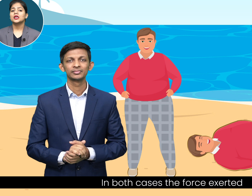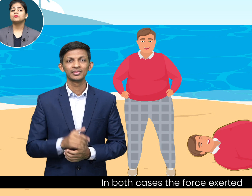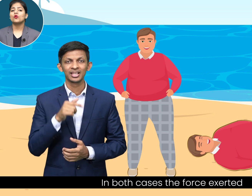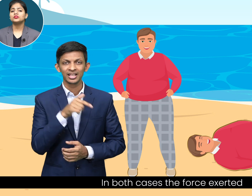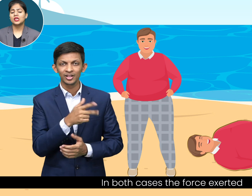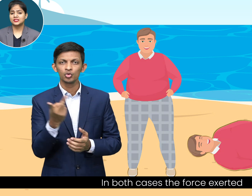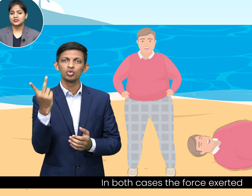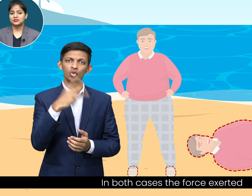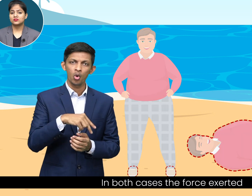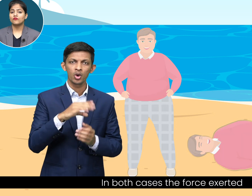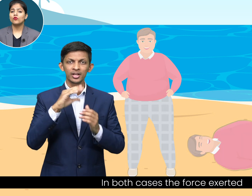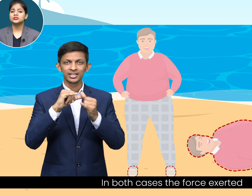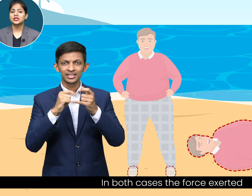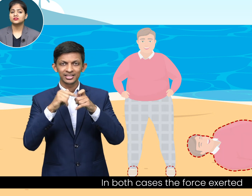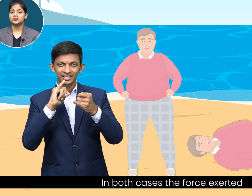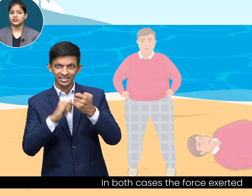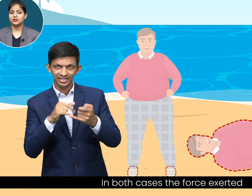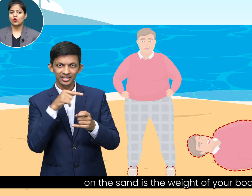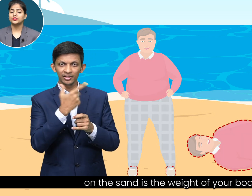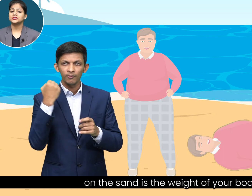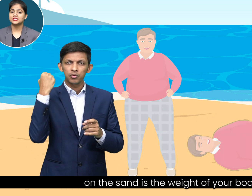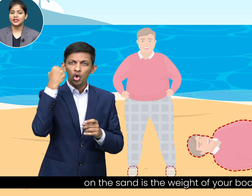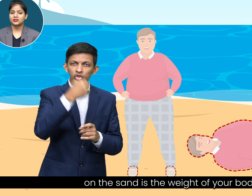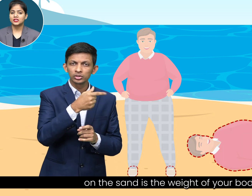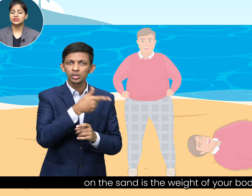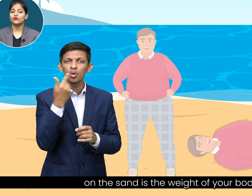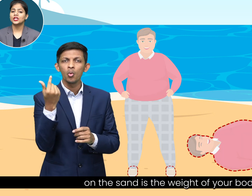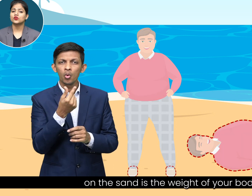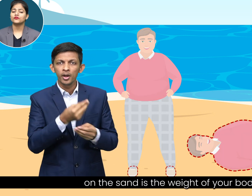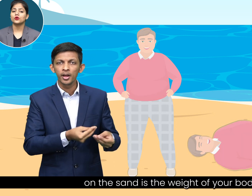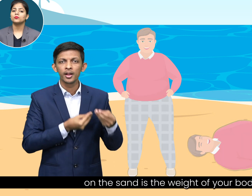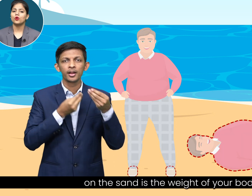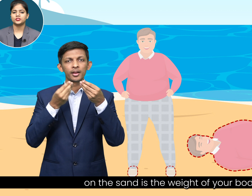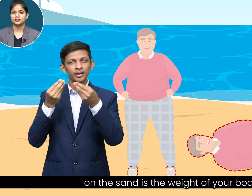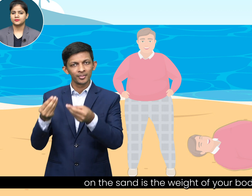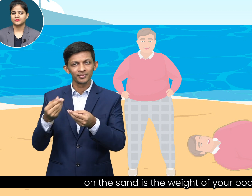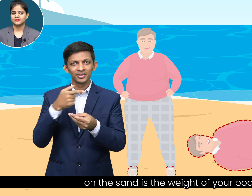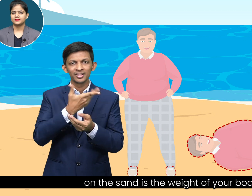In both cases, the force exerted on the sand is the weight of your body.